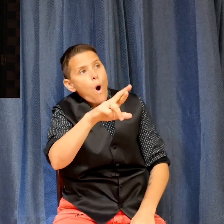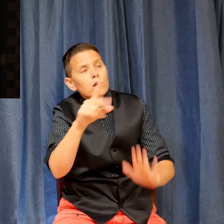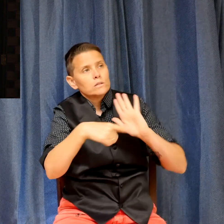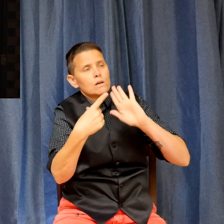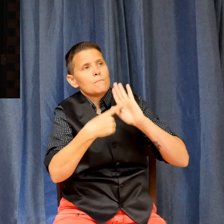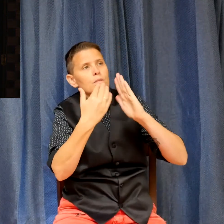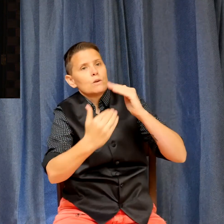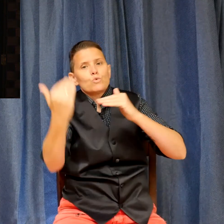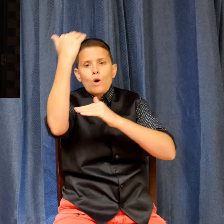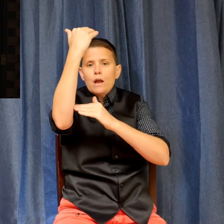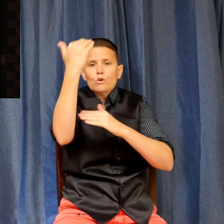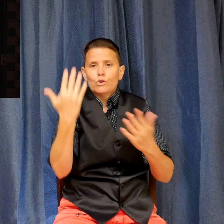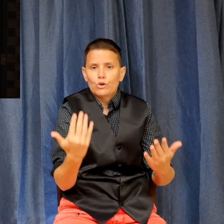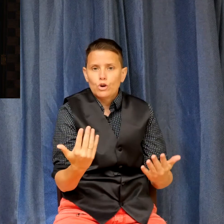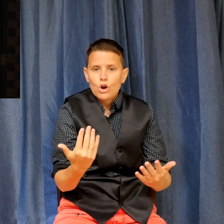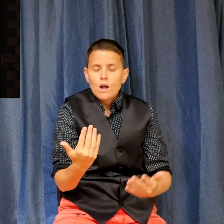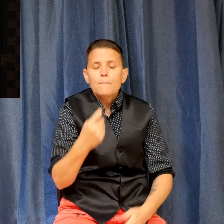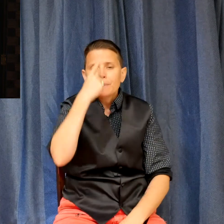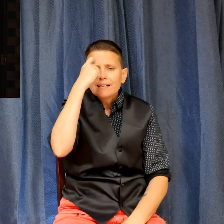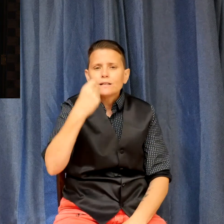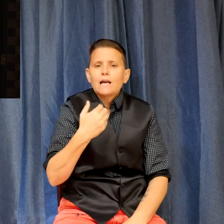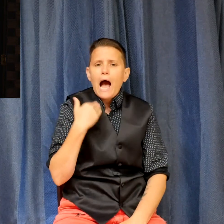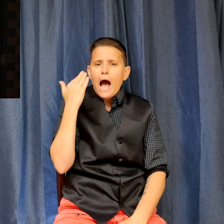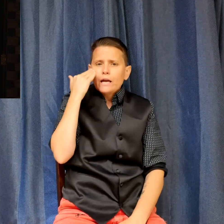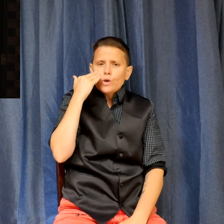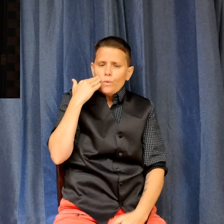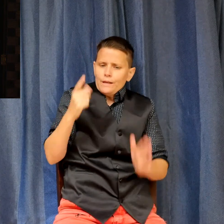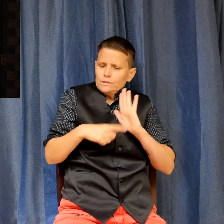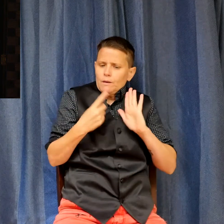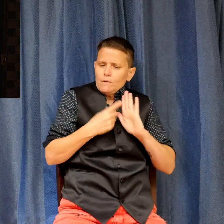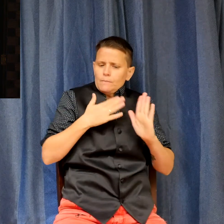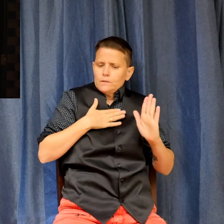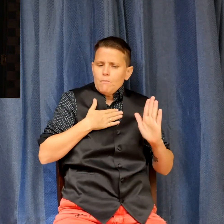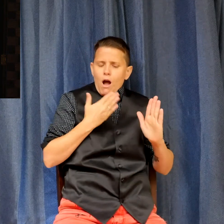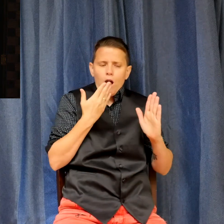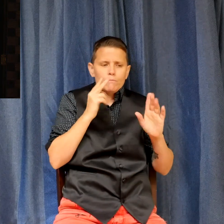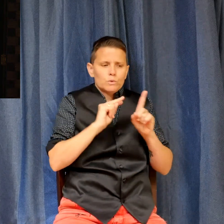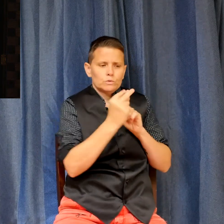for myself, when I'm being